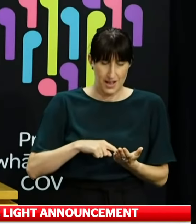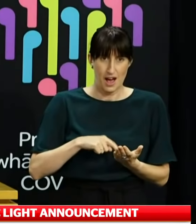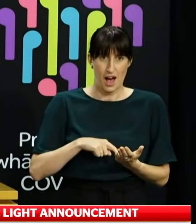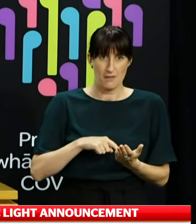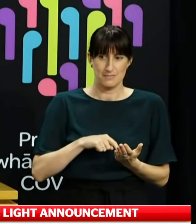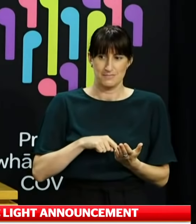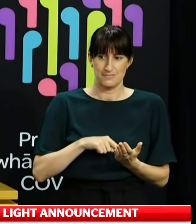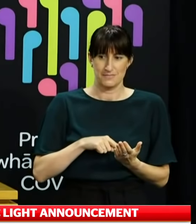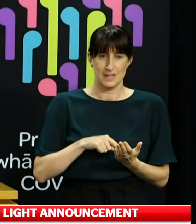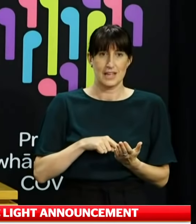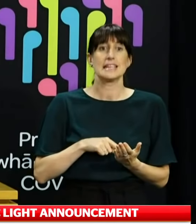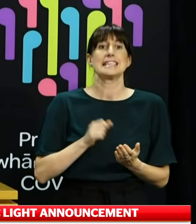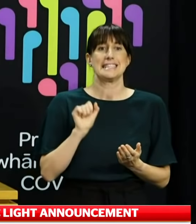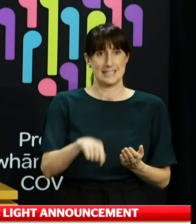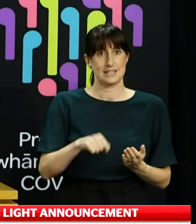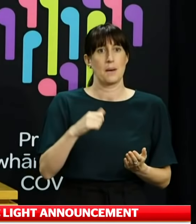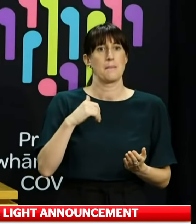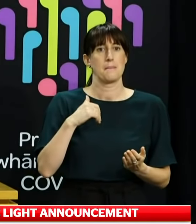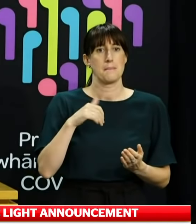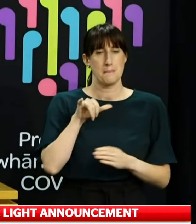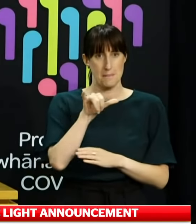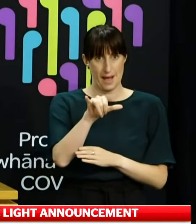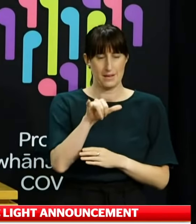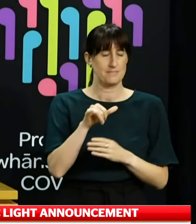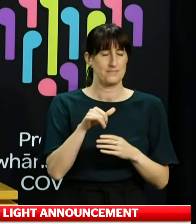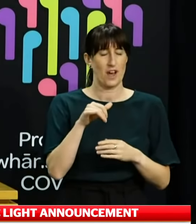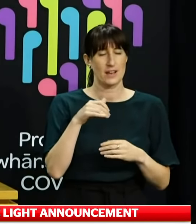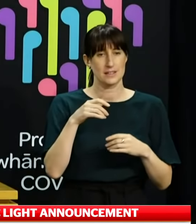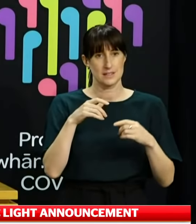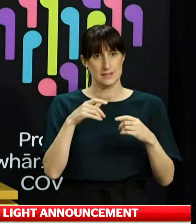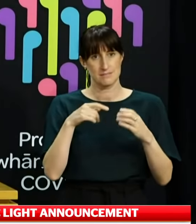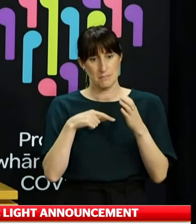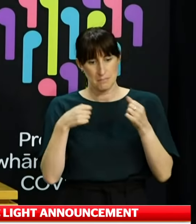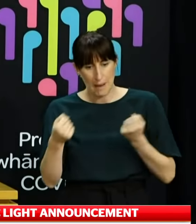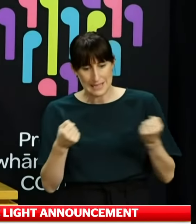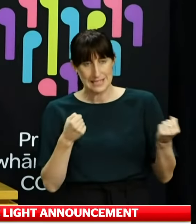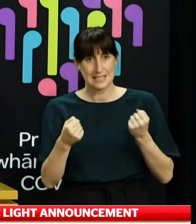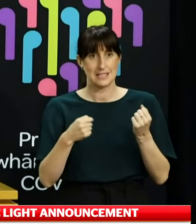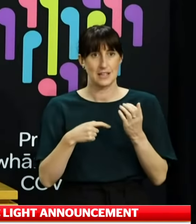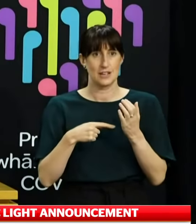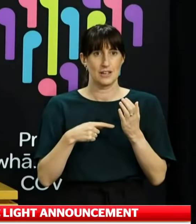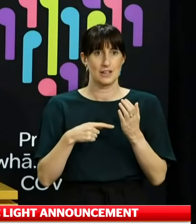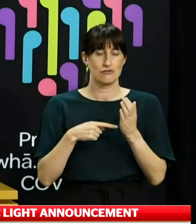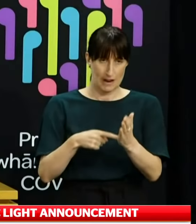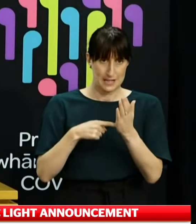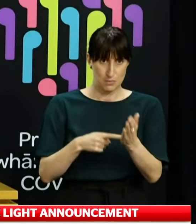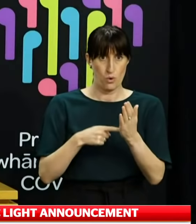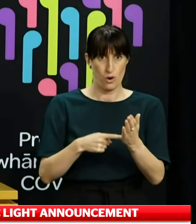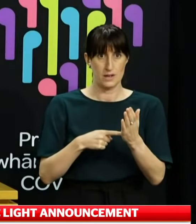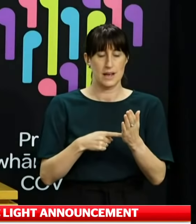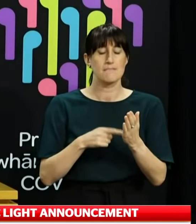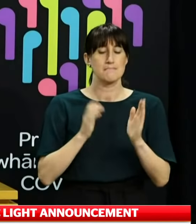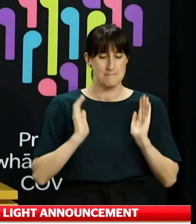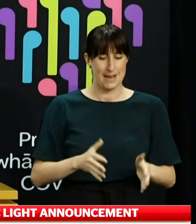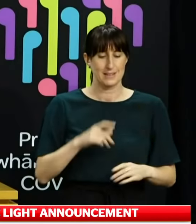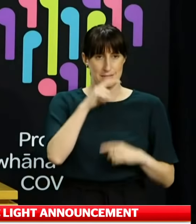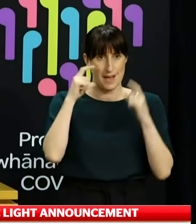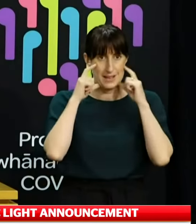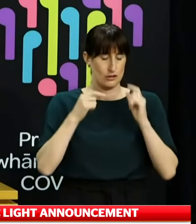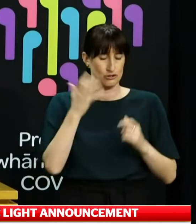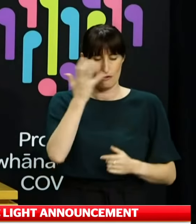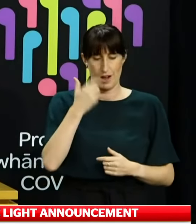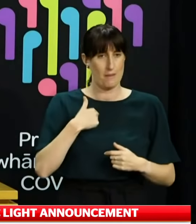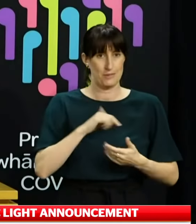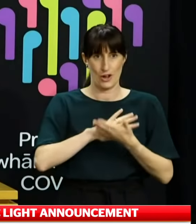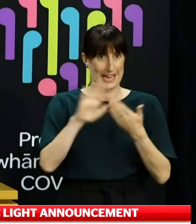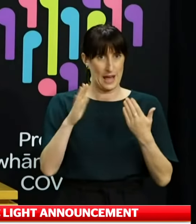masks are still a requirement on public transport, so including flights. Sorry, my script was a little unclear about that, I understand.